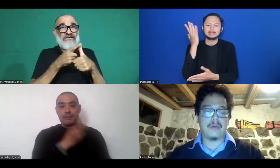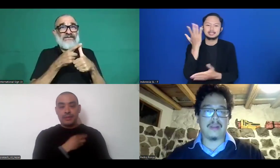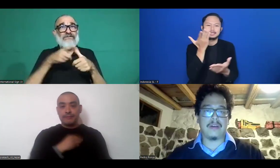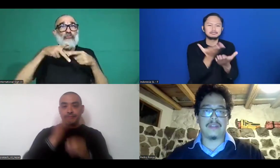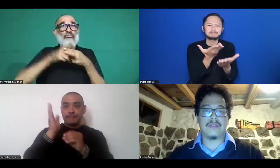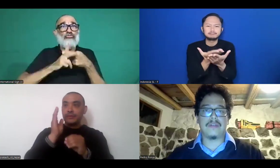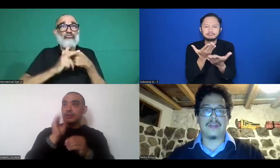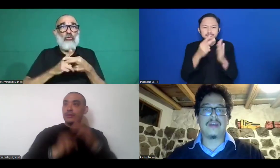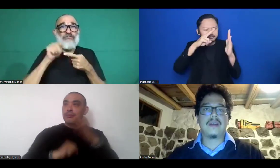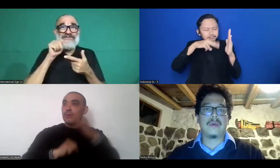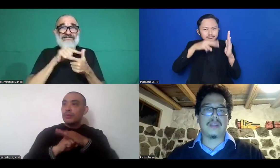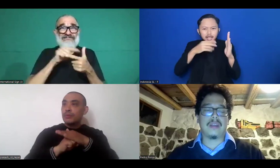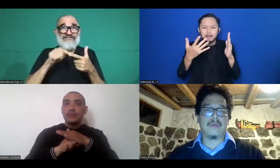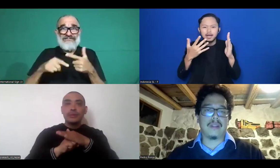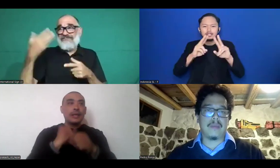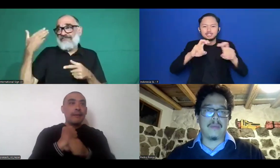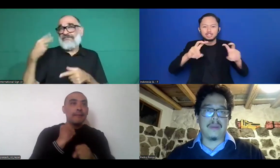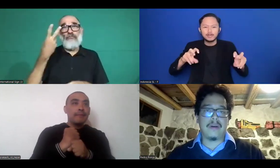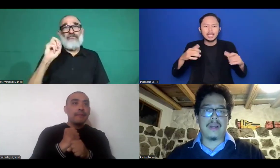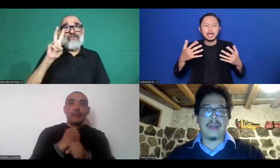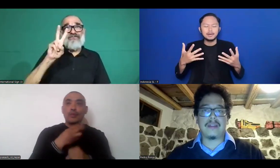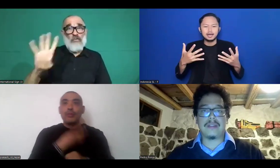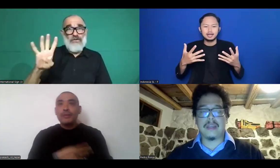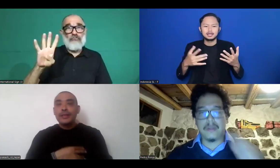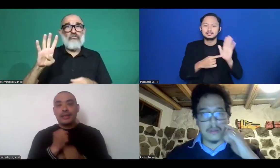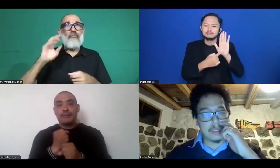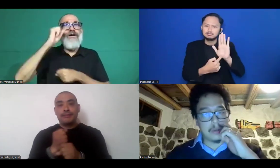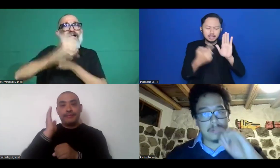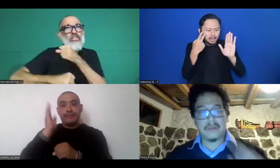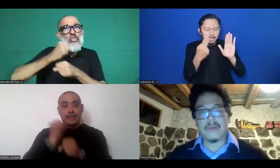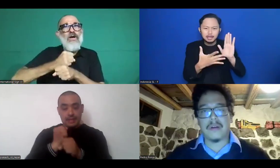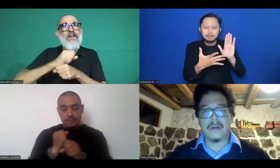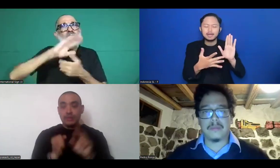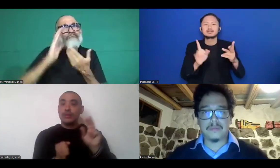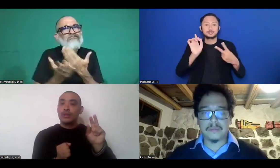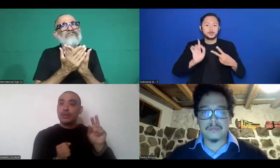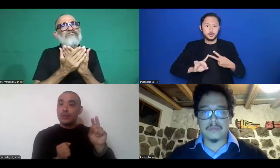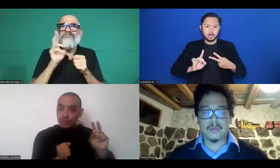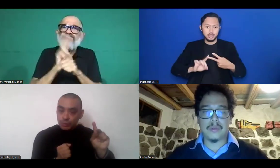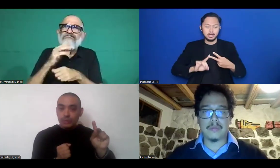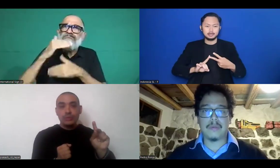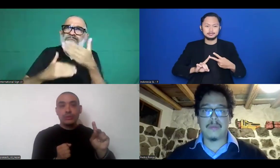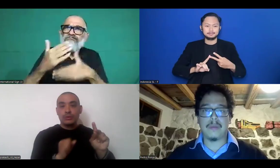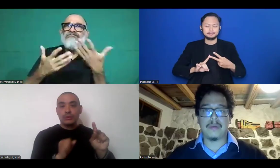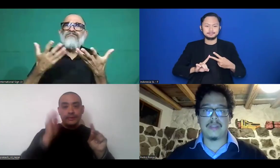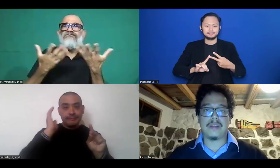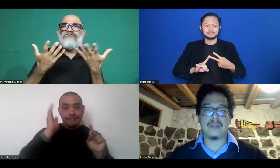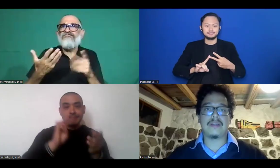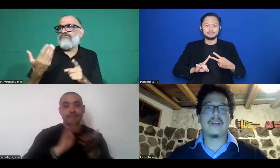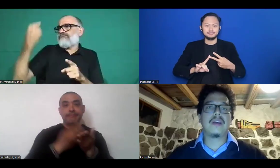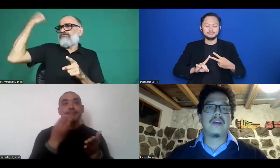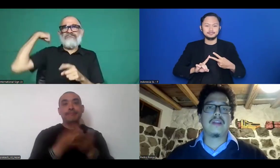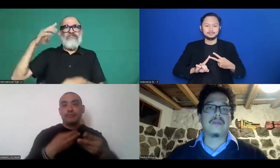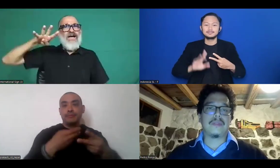very quickly of this survey, what came up here. And the second tool that we will be presenting